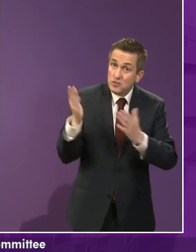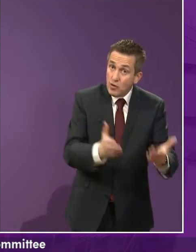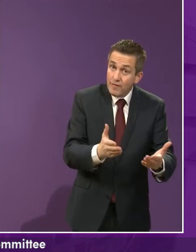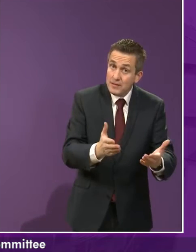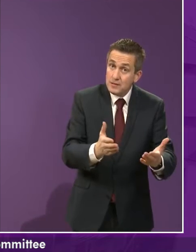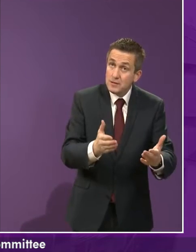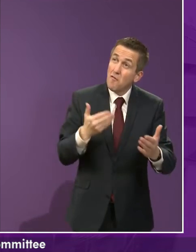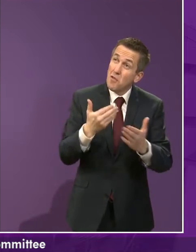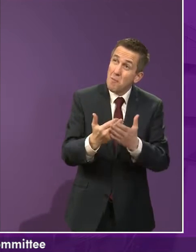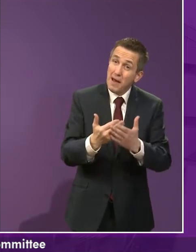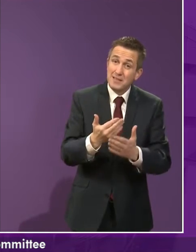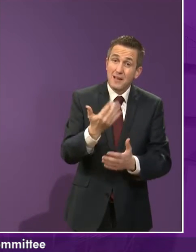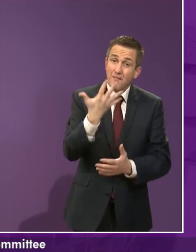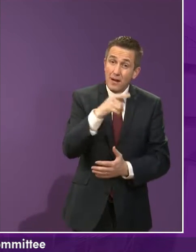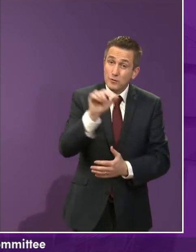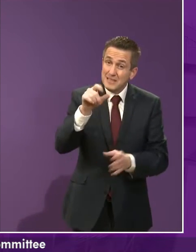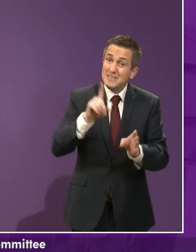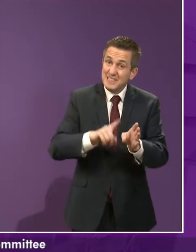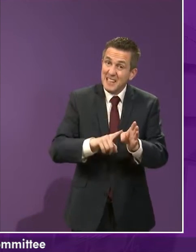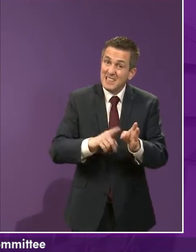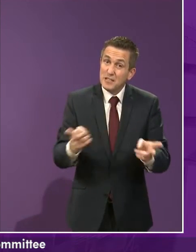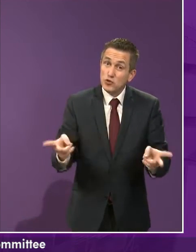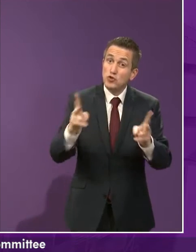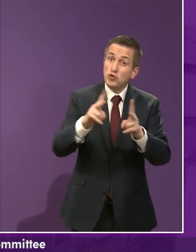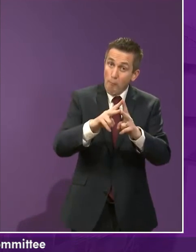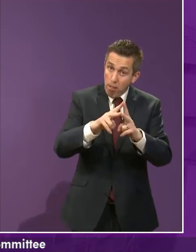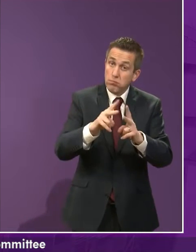last 5 to 6 years. So